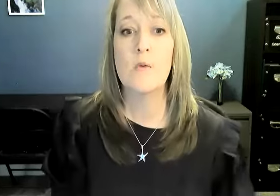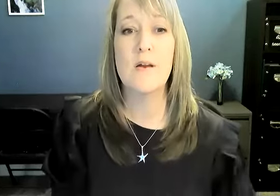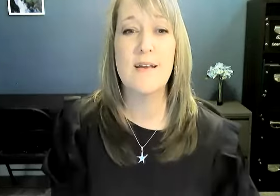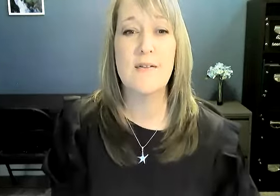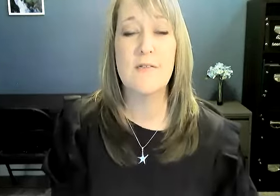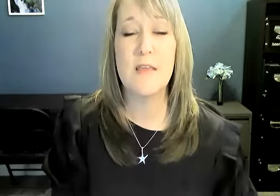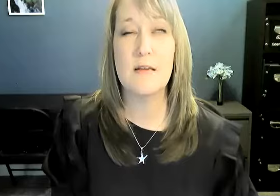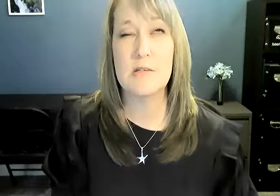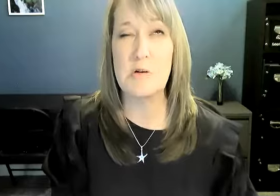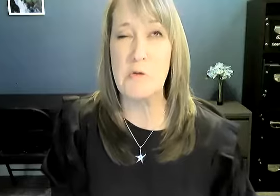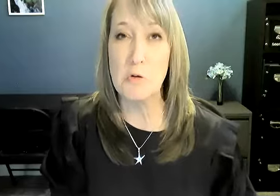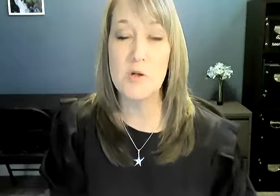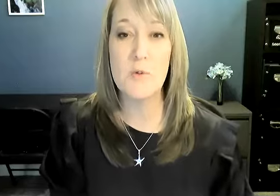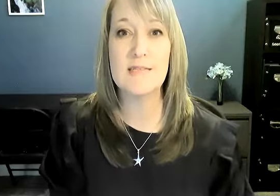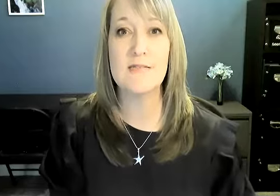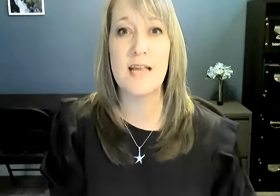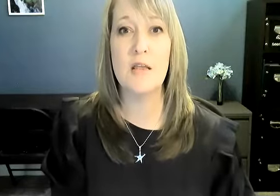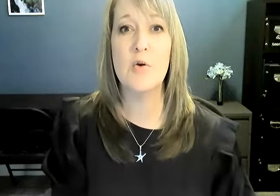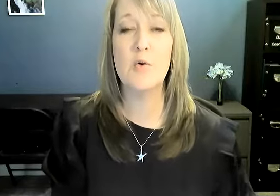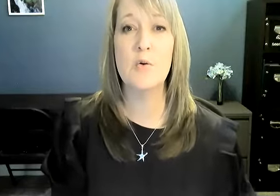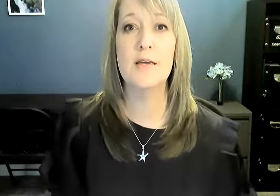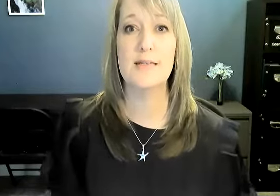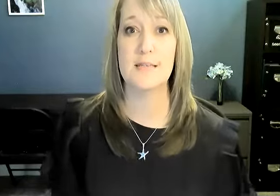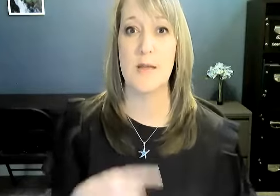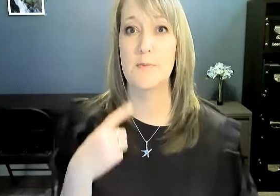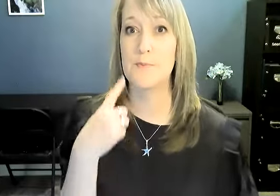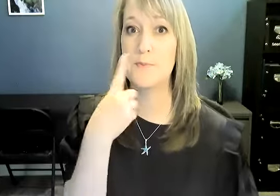One of the sort of older ways of signing who is this way.